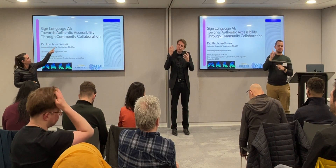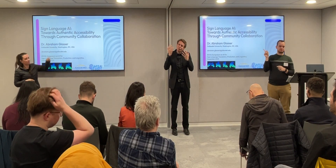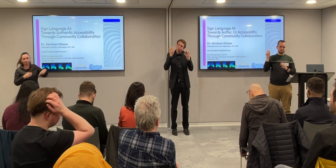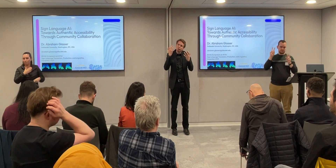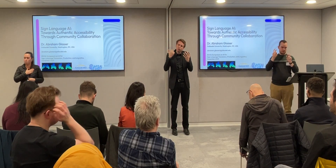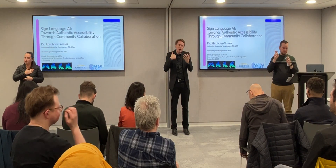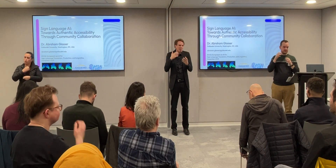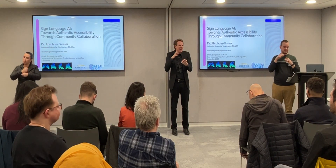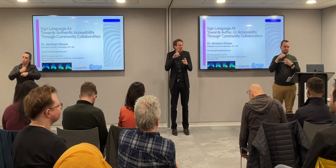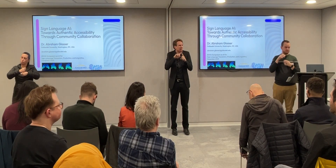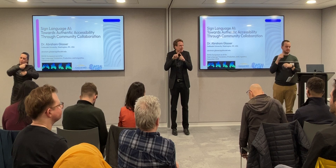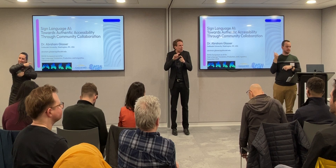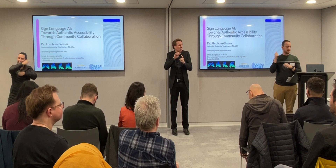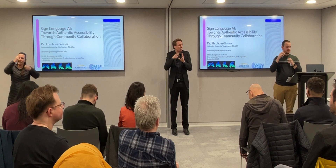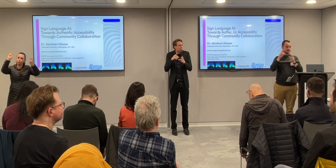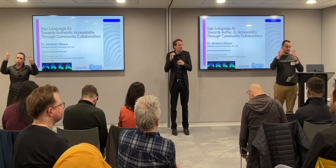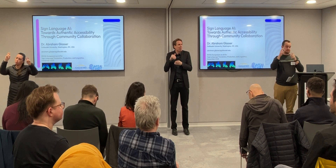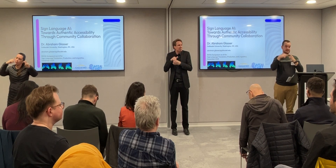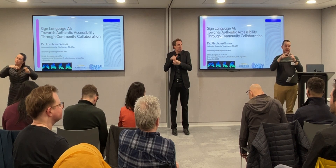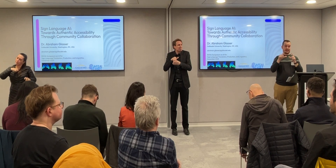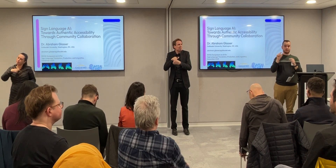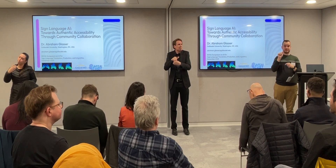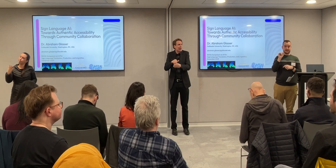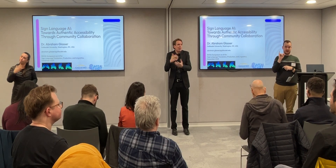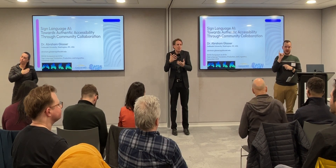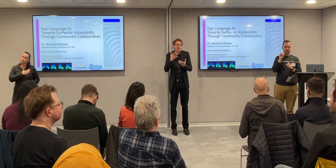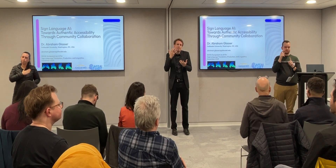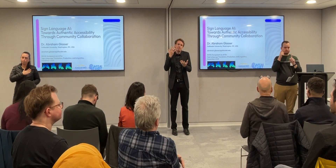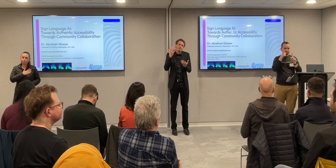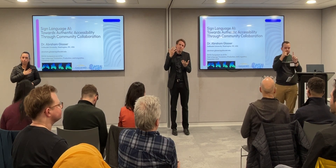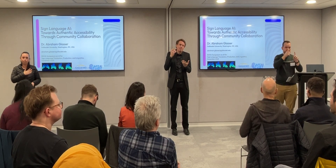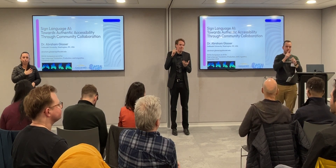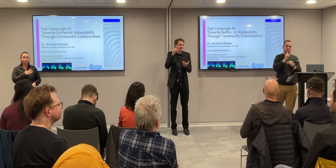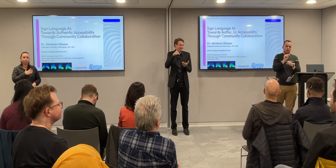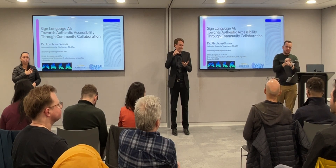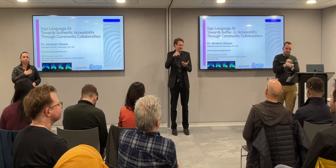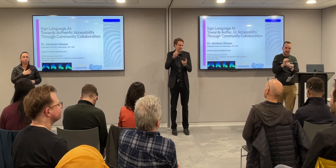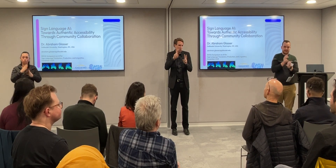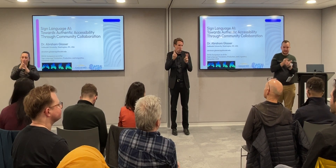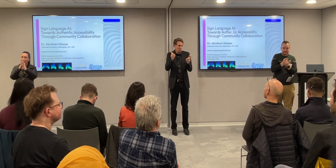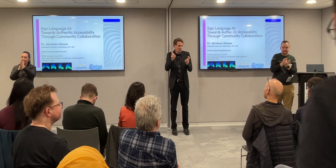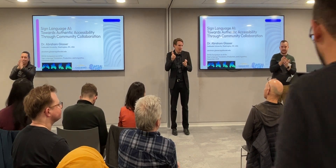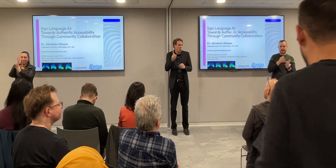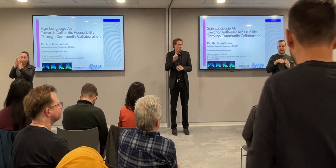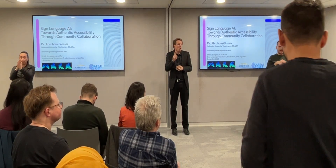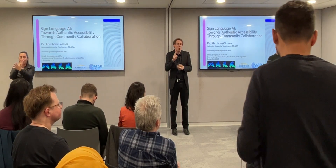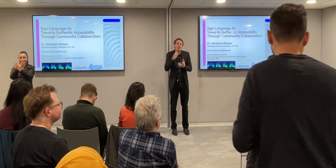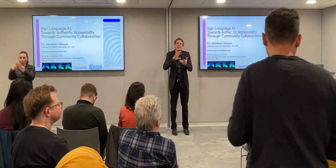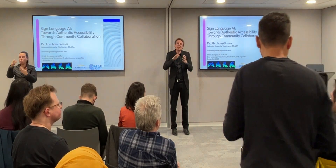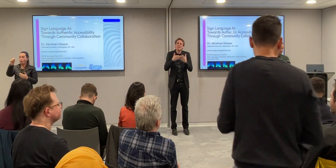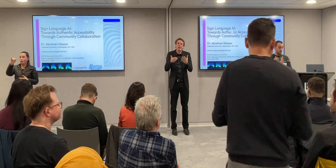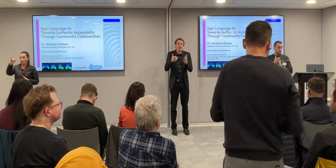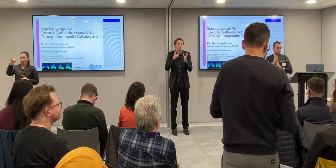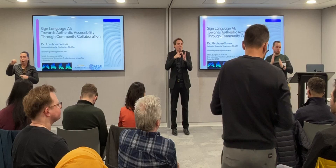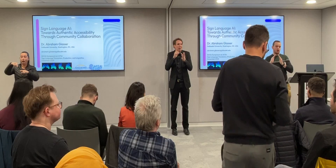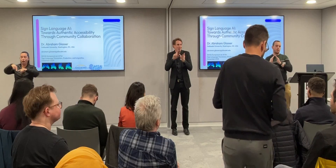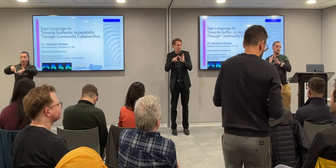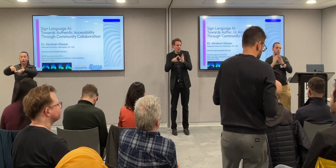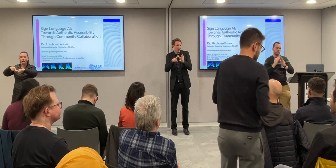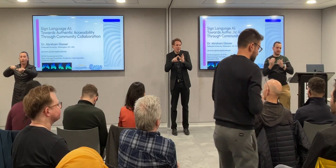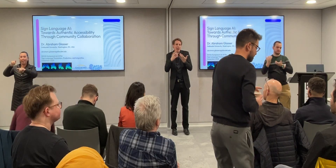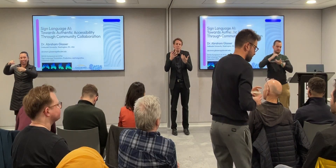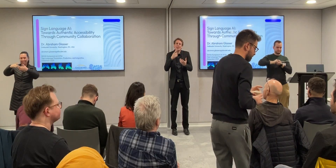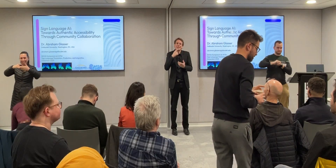in. So I've picked this topic, and this is about sign language AI, and I've titled it Towards